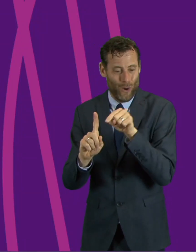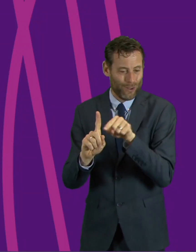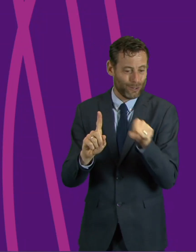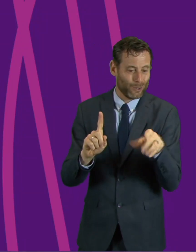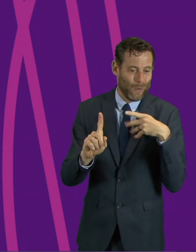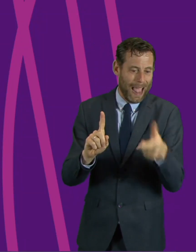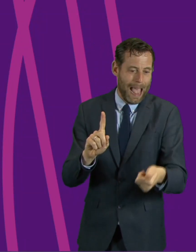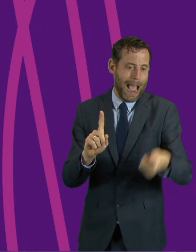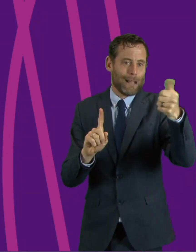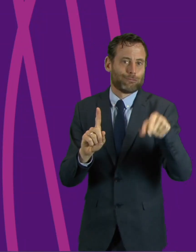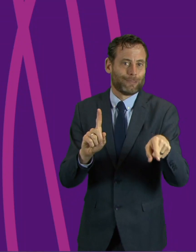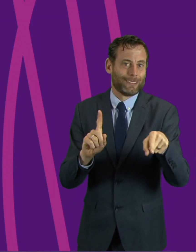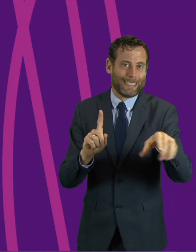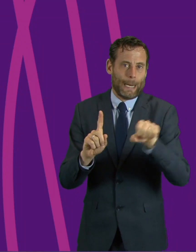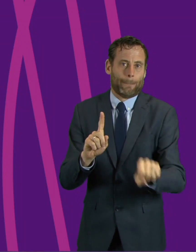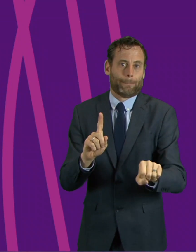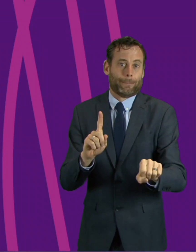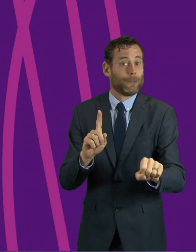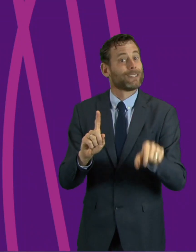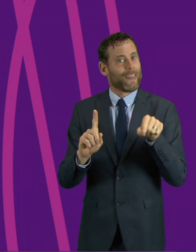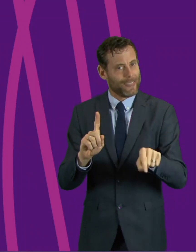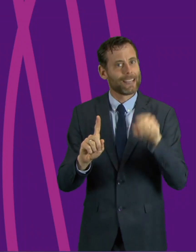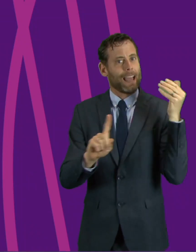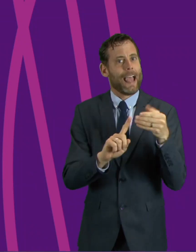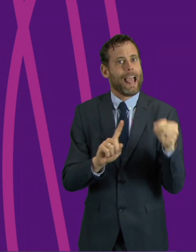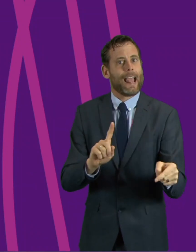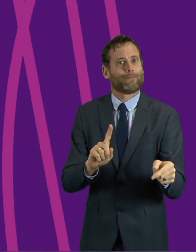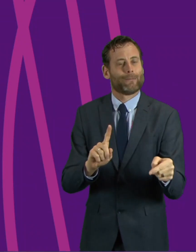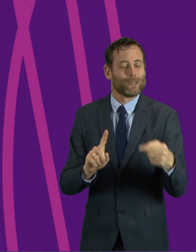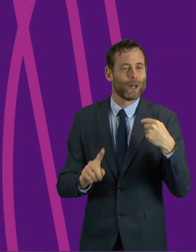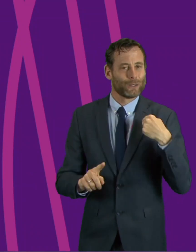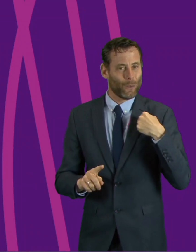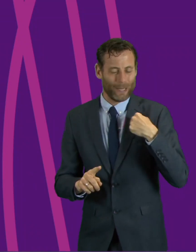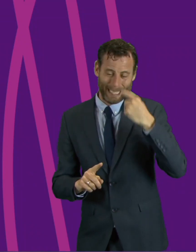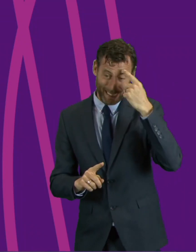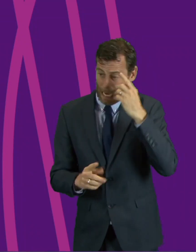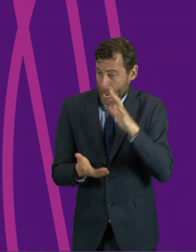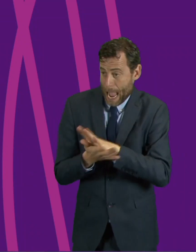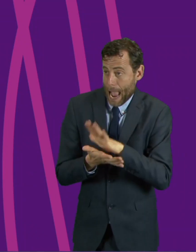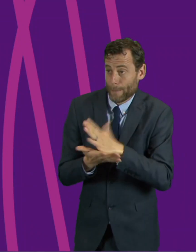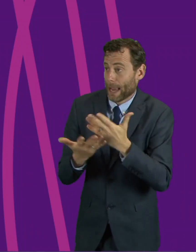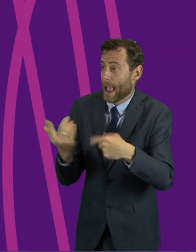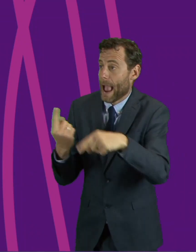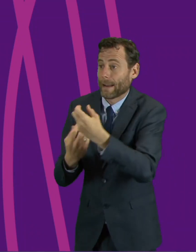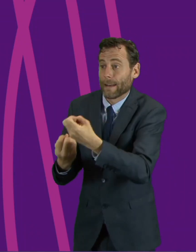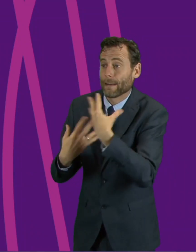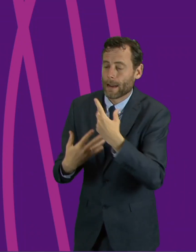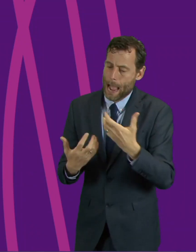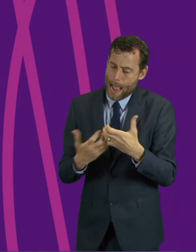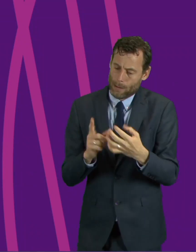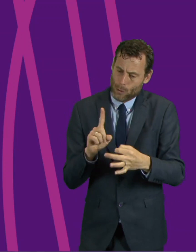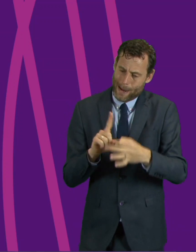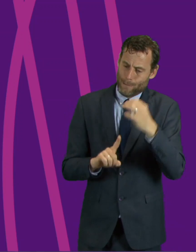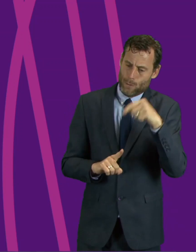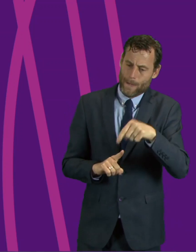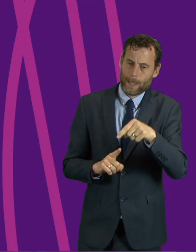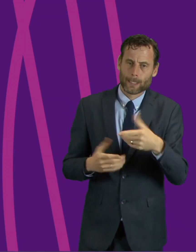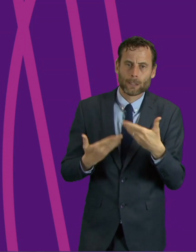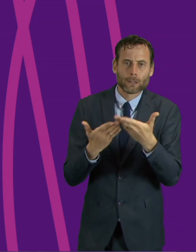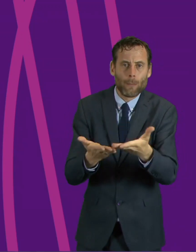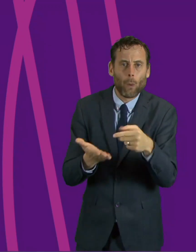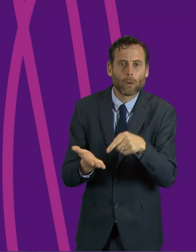and we'll continue to be open to suggestions about how we can improve the support that is in place and extend it where we can in